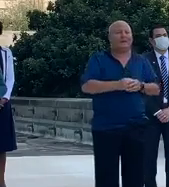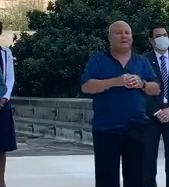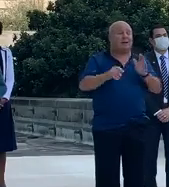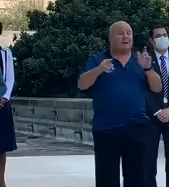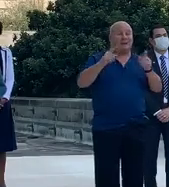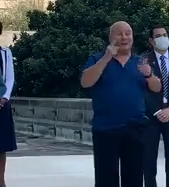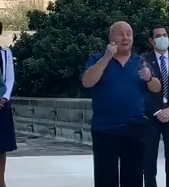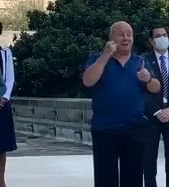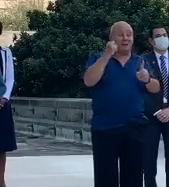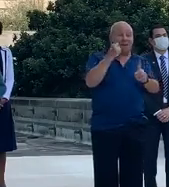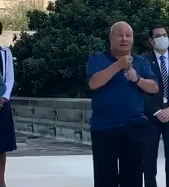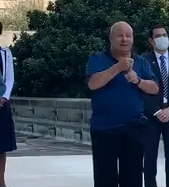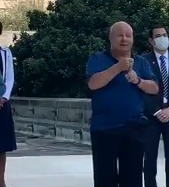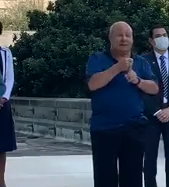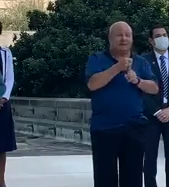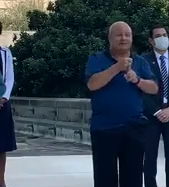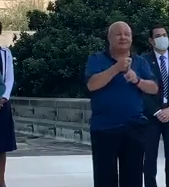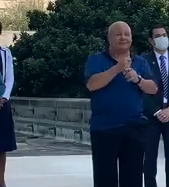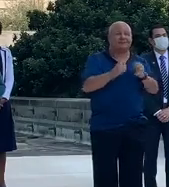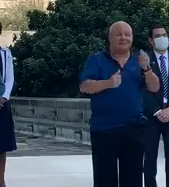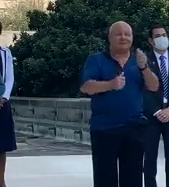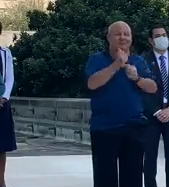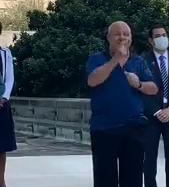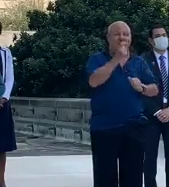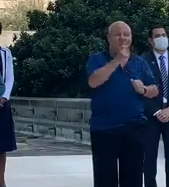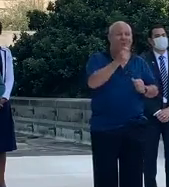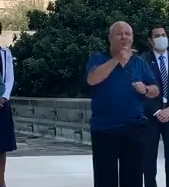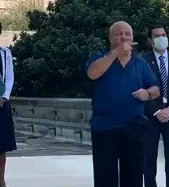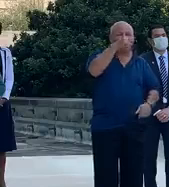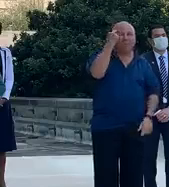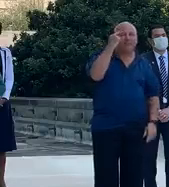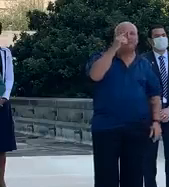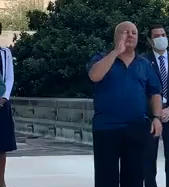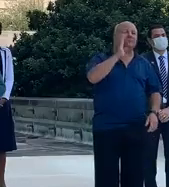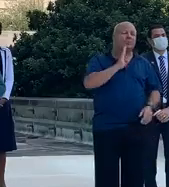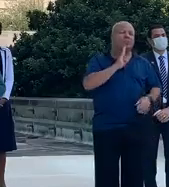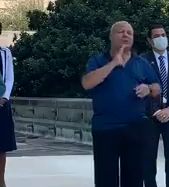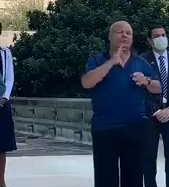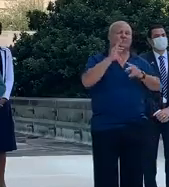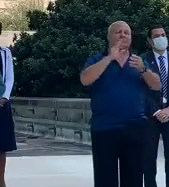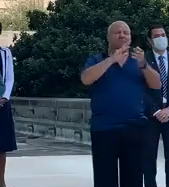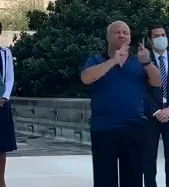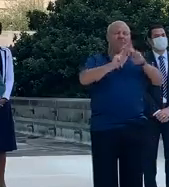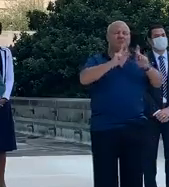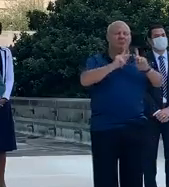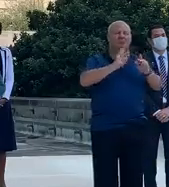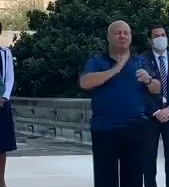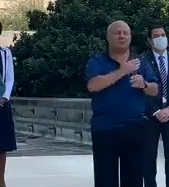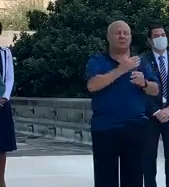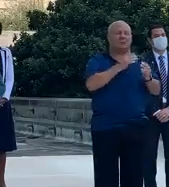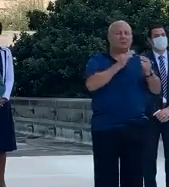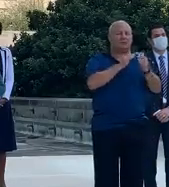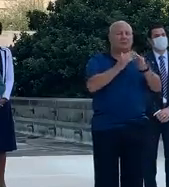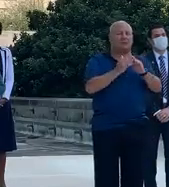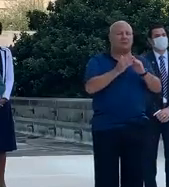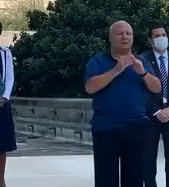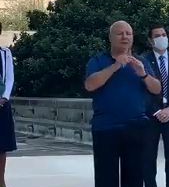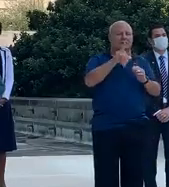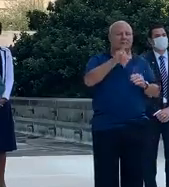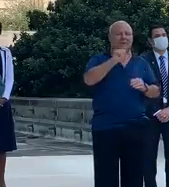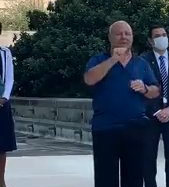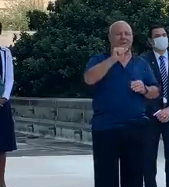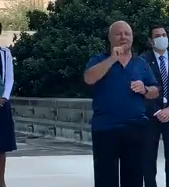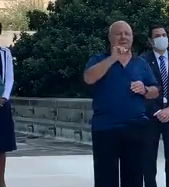hit disproportionately our Black and brown communities in our city. Our Latino and Hispanic residents make up